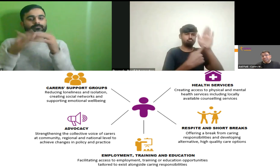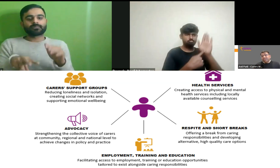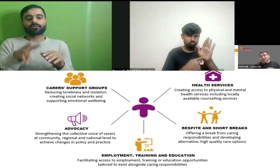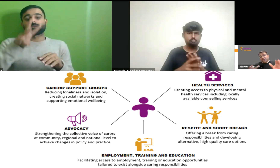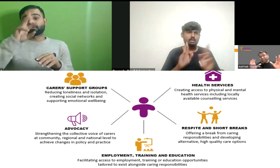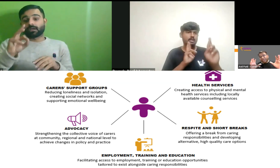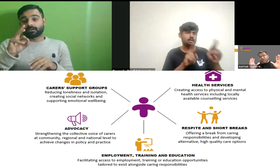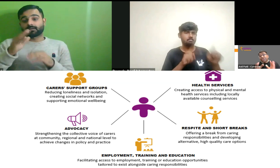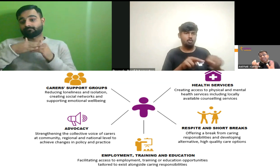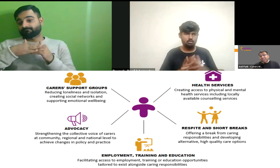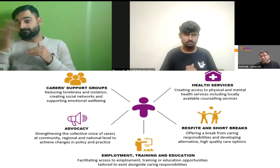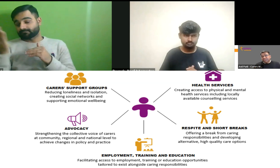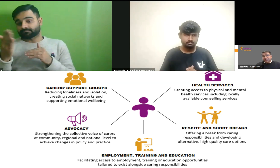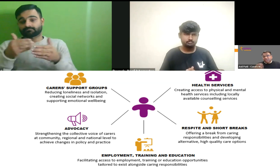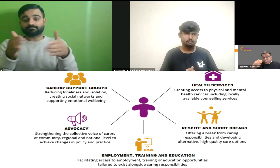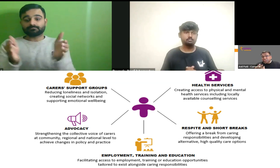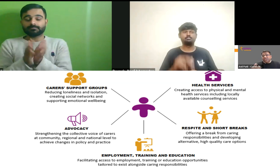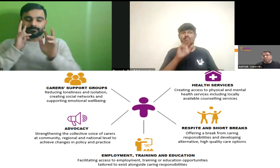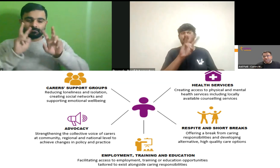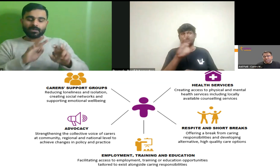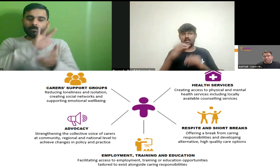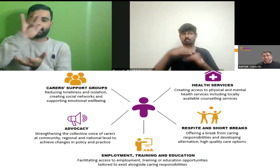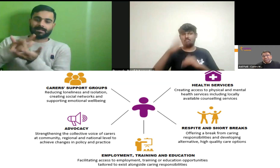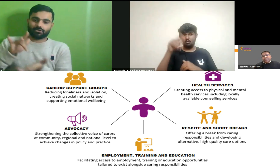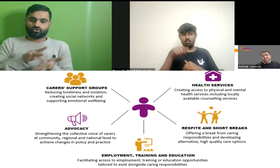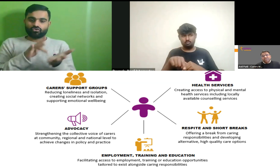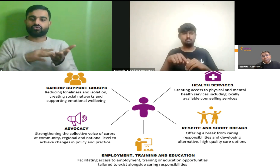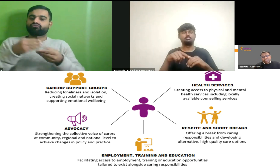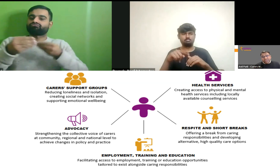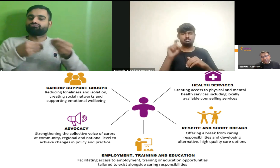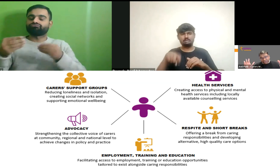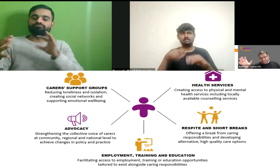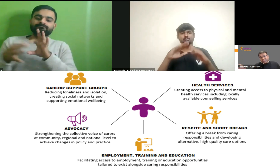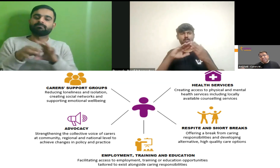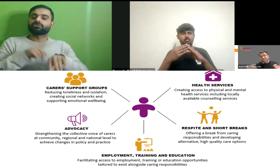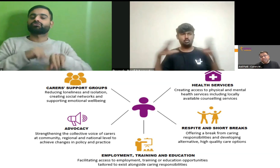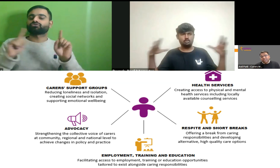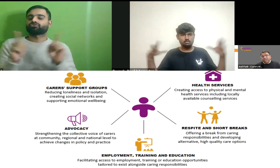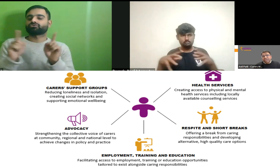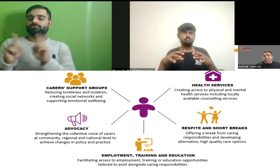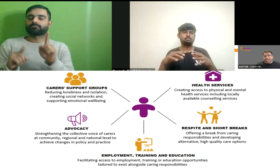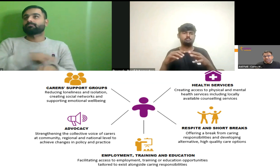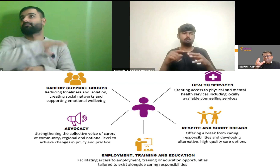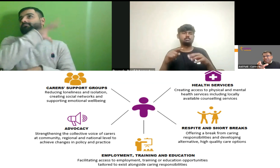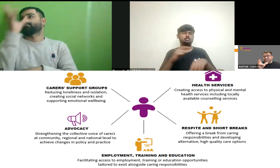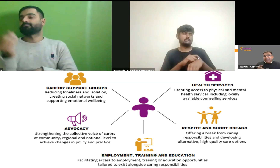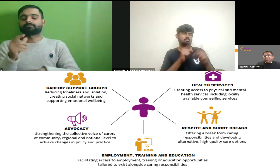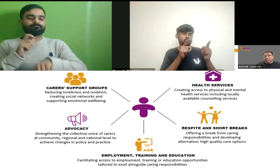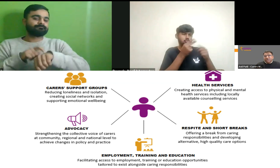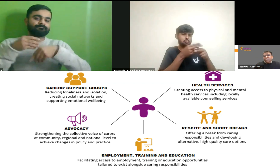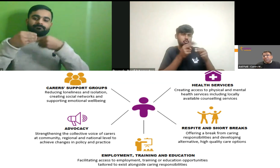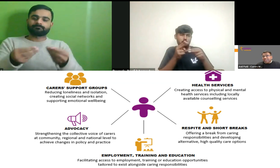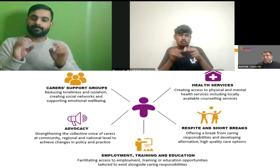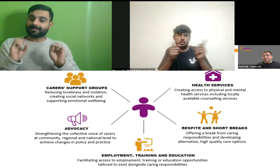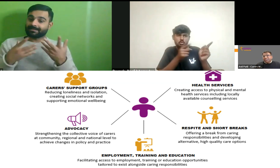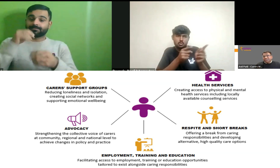30 community caring center. Through that, we are offering respite and a short break during the daytime. And when we started